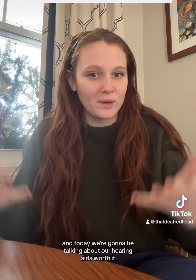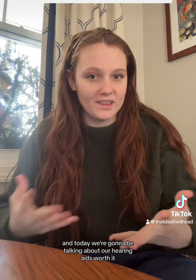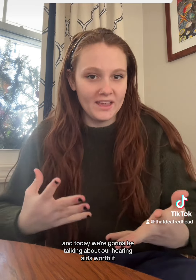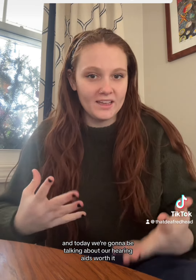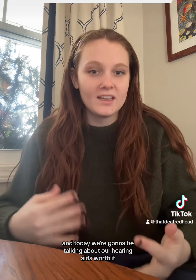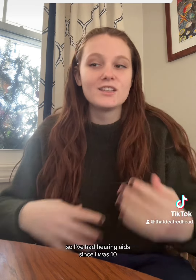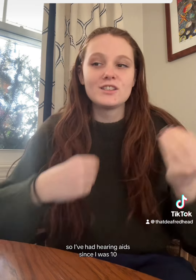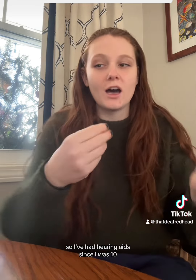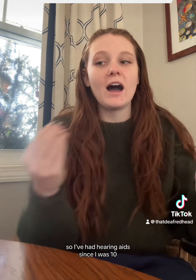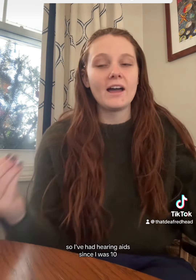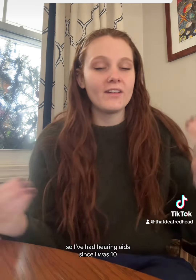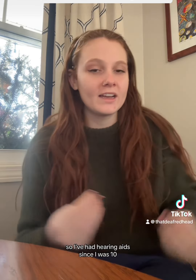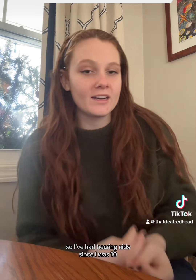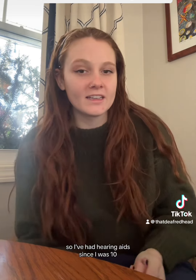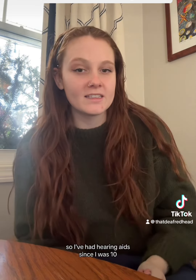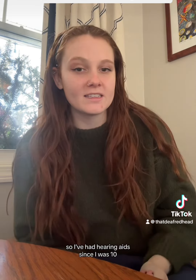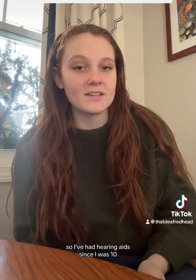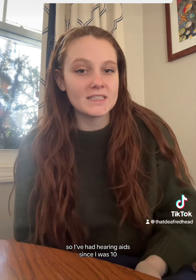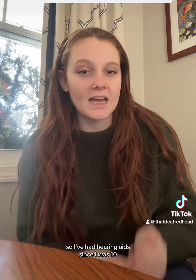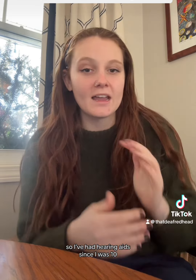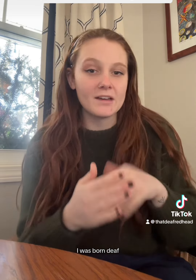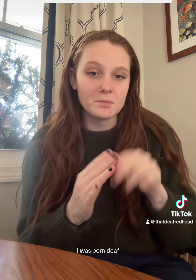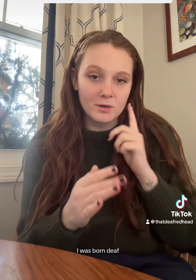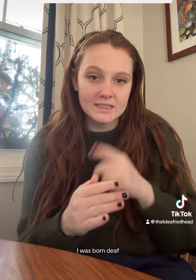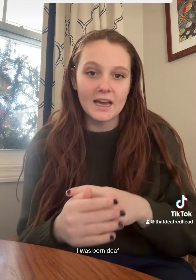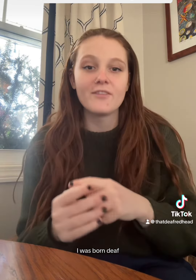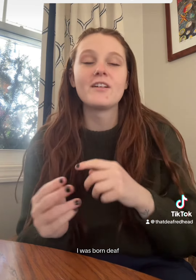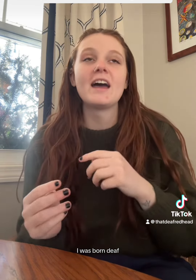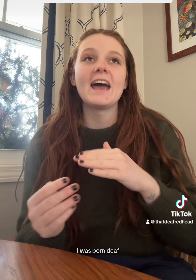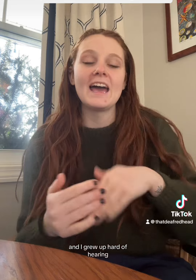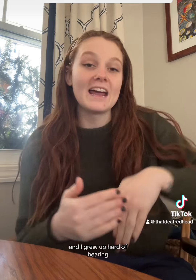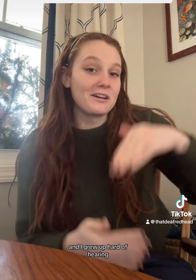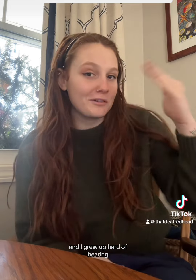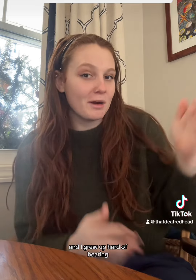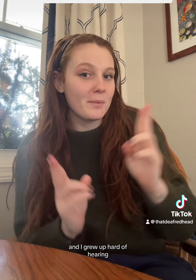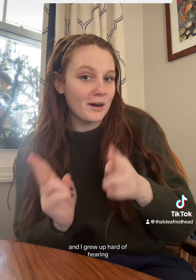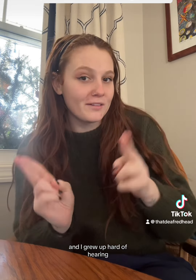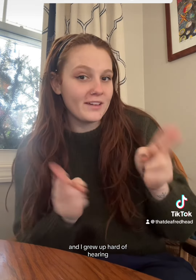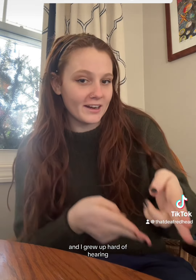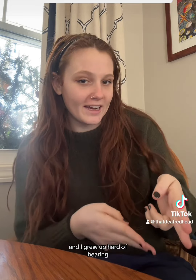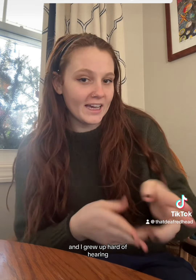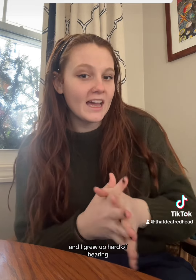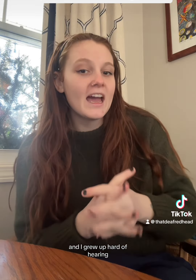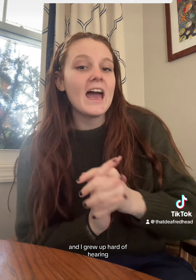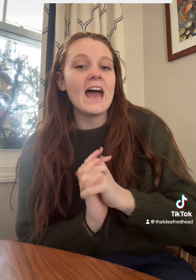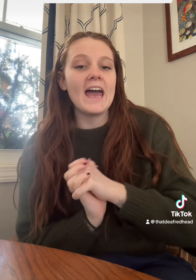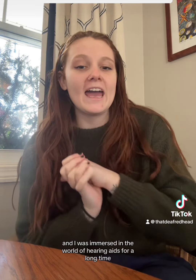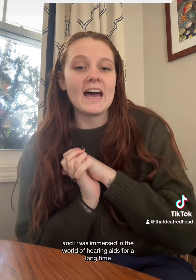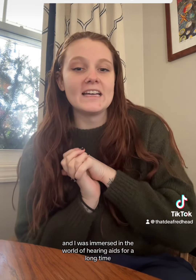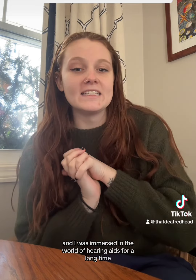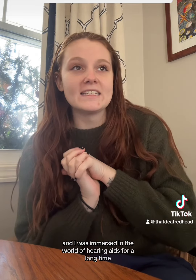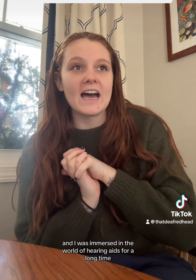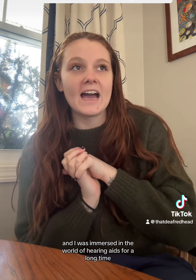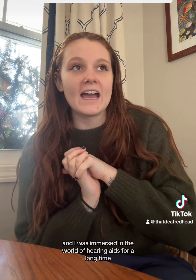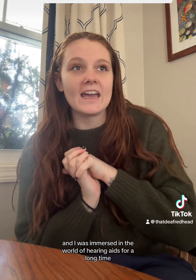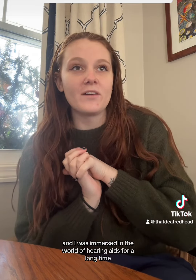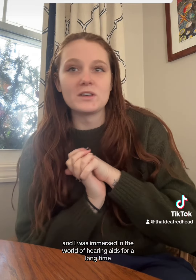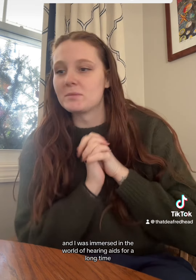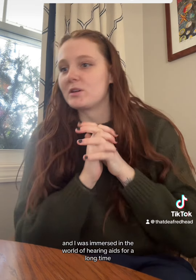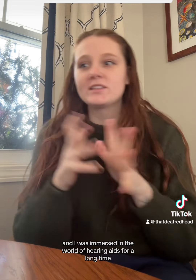it? So I've had hearing aids since I was 10. I was born deaf, and I grew up hard of hearing, and I was immersed in the